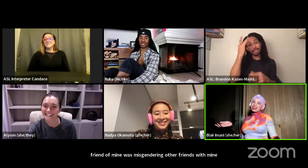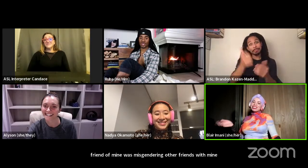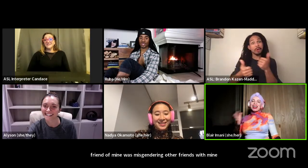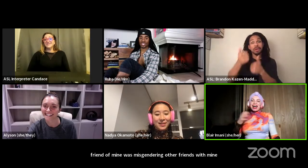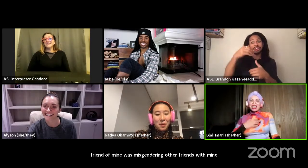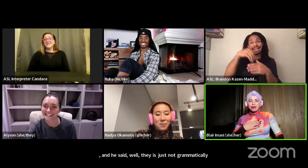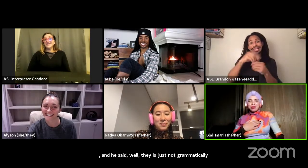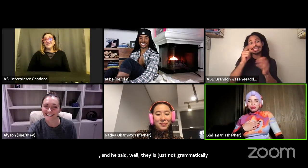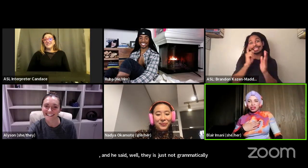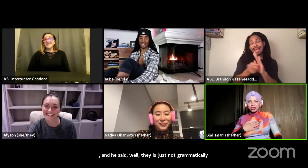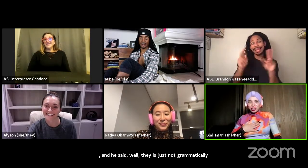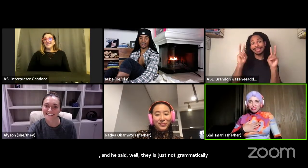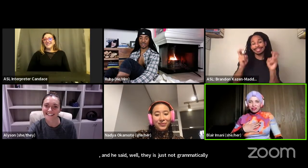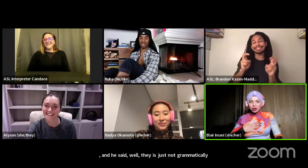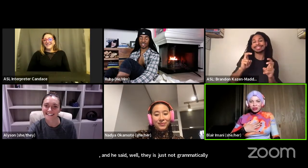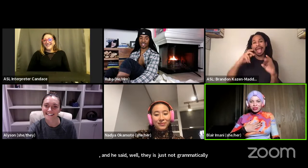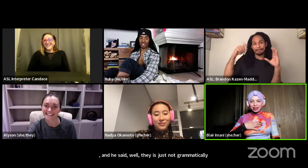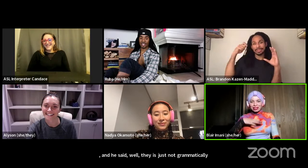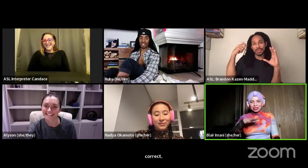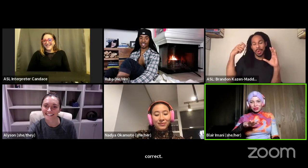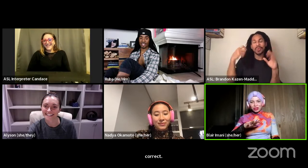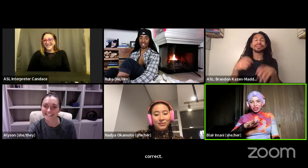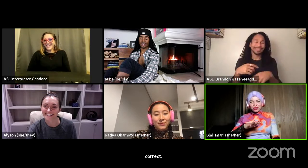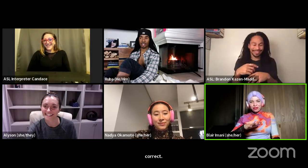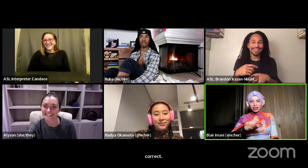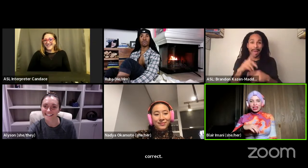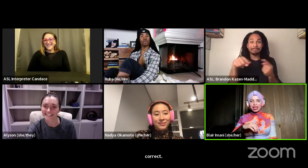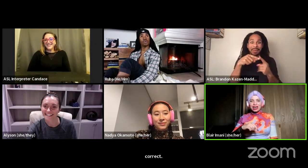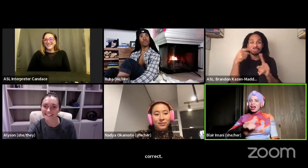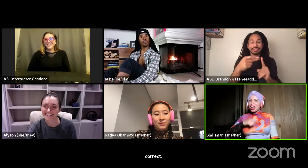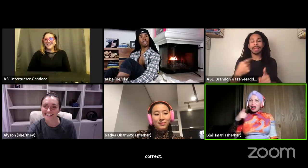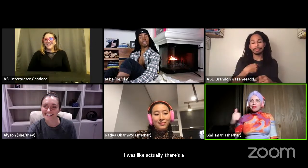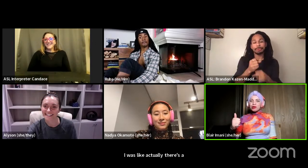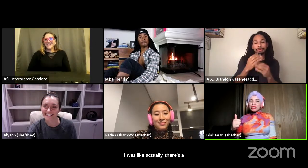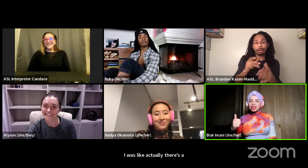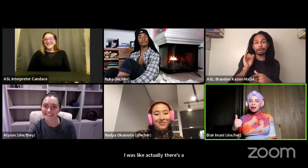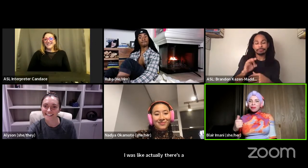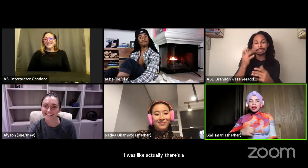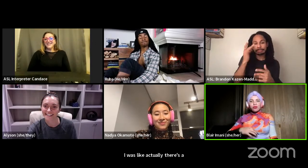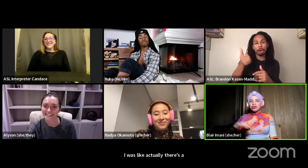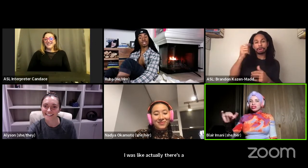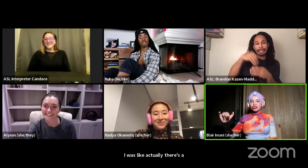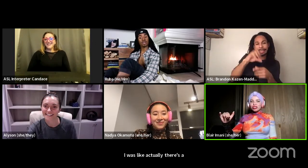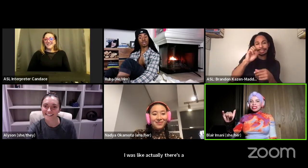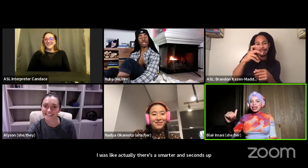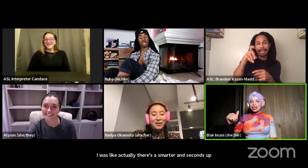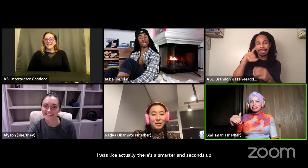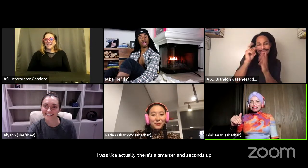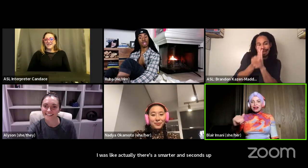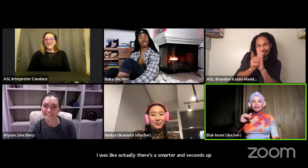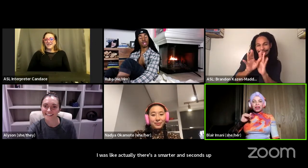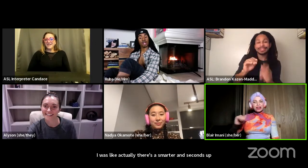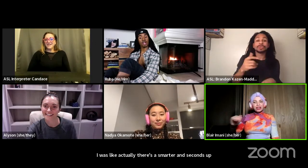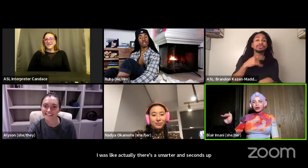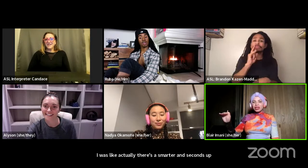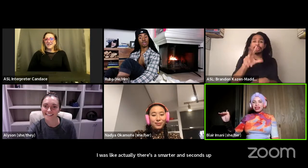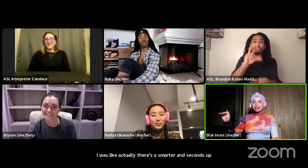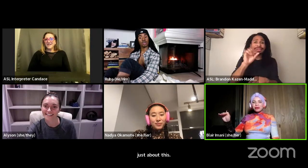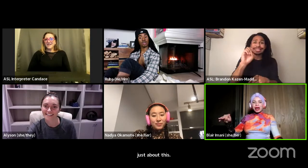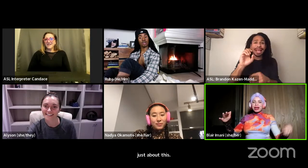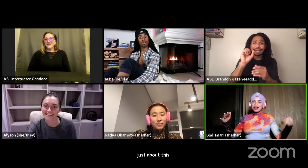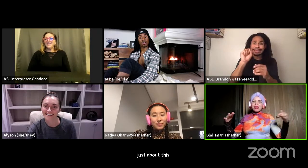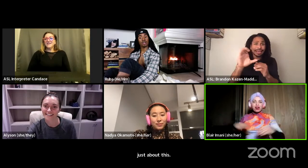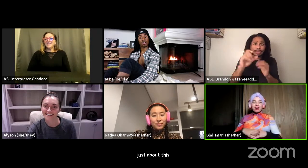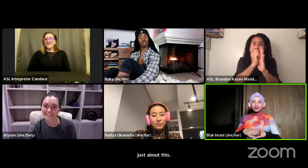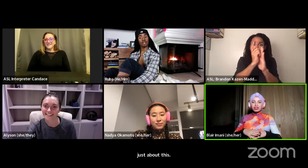just about this. I happened to be the creator of Smarter in Seconds. It was very convenient. I pulled it up. It was 30 seconds. Very quick